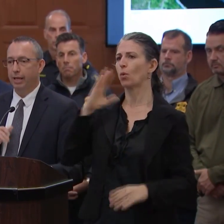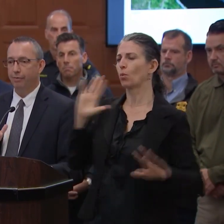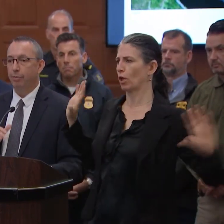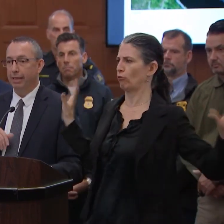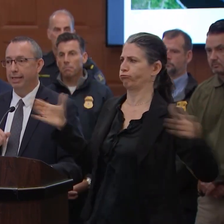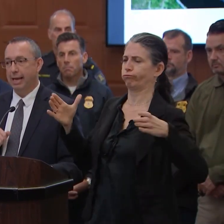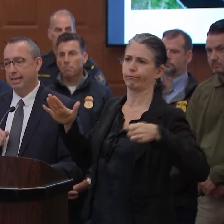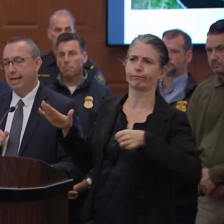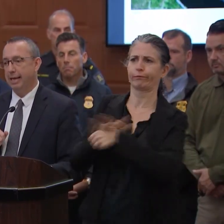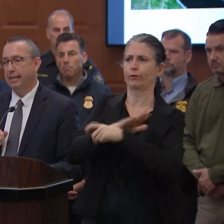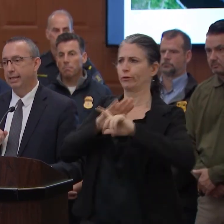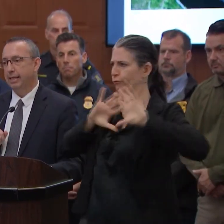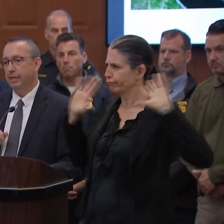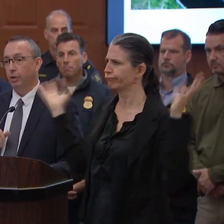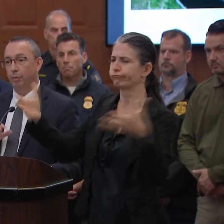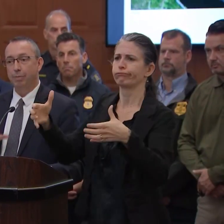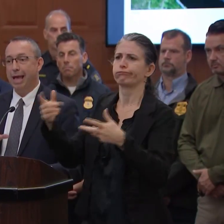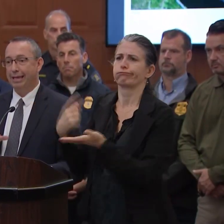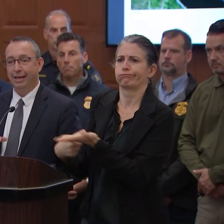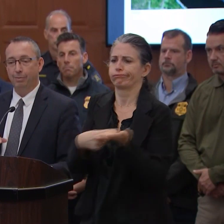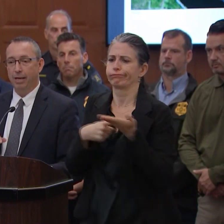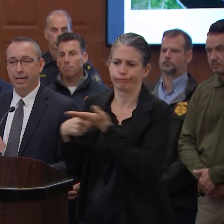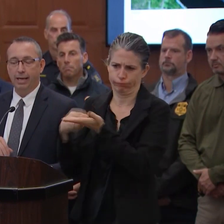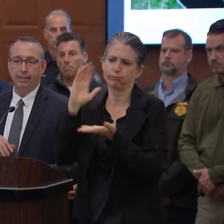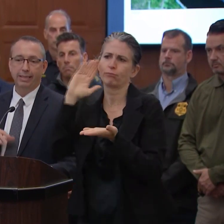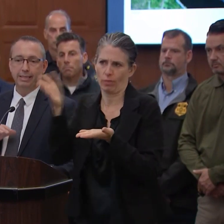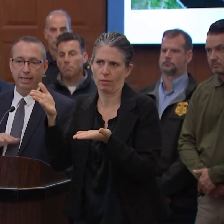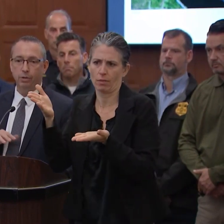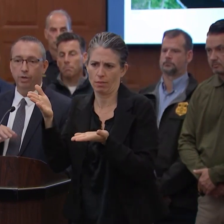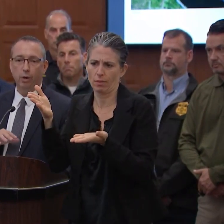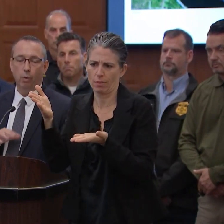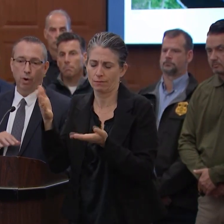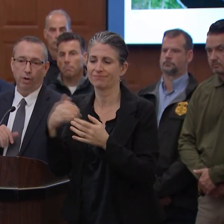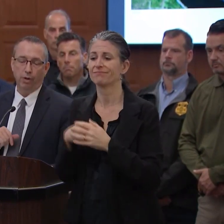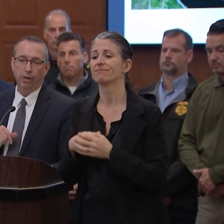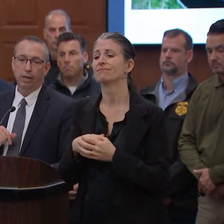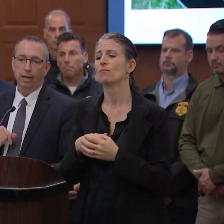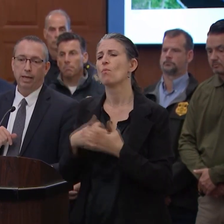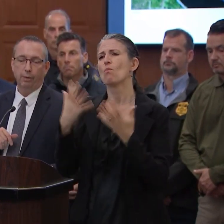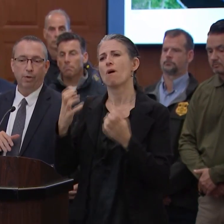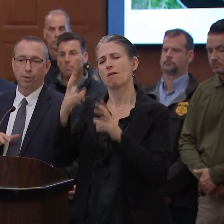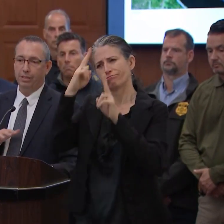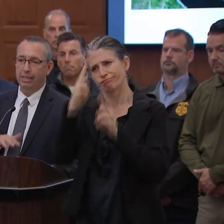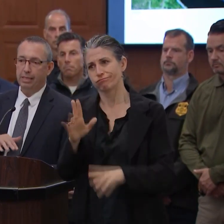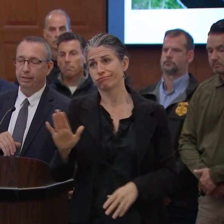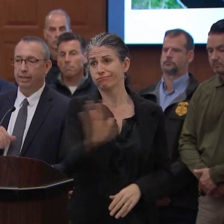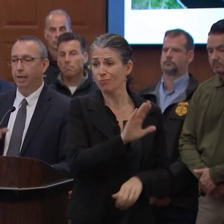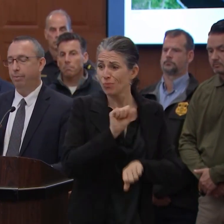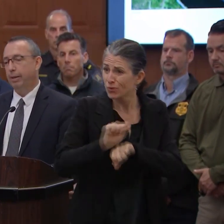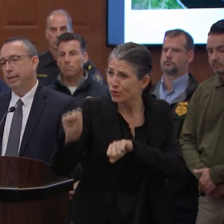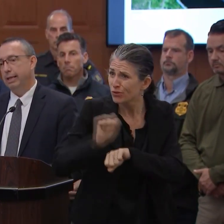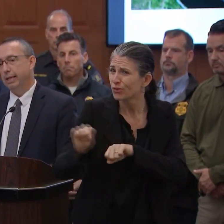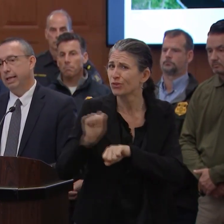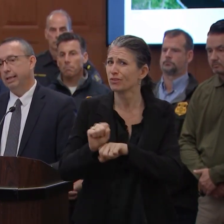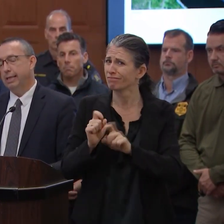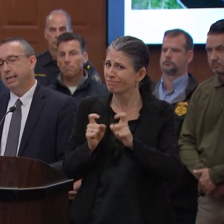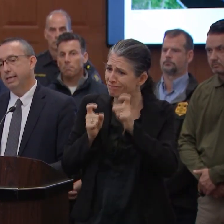acknowledge everybody that I can. So they'll be back in on Monday to continue their work, whether it's scene cleanup,